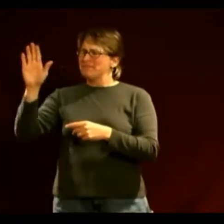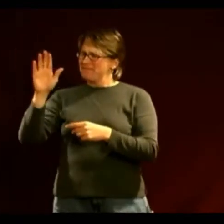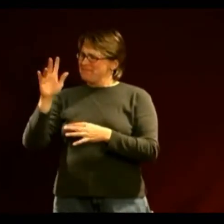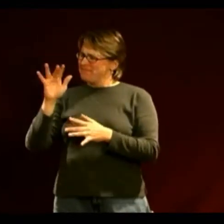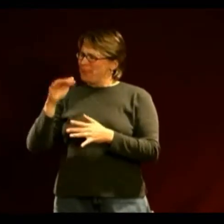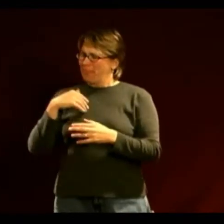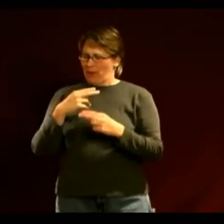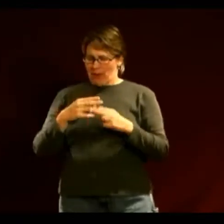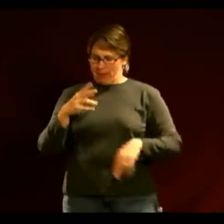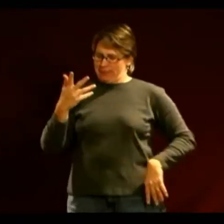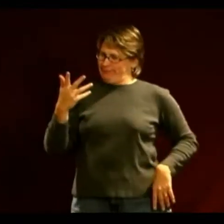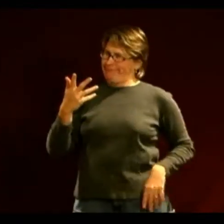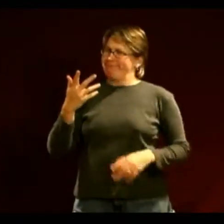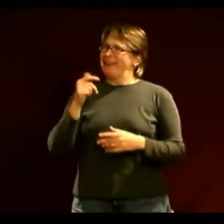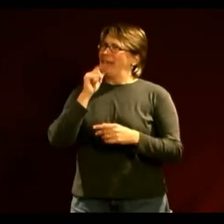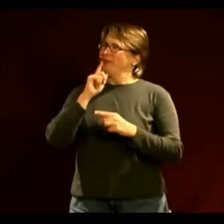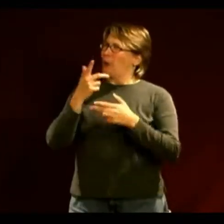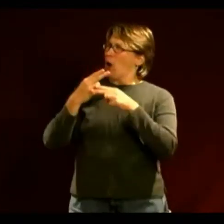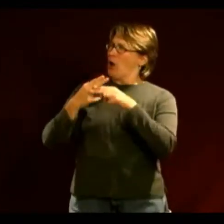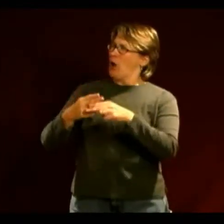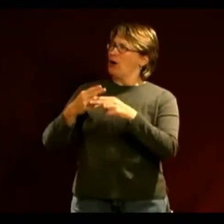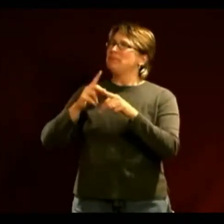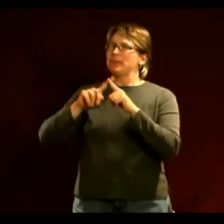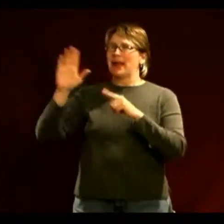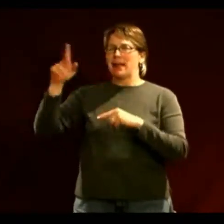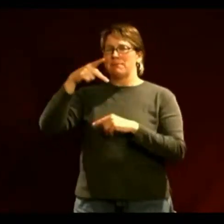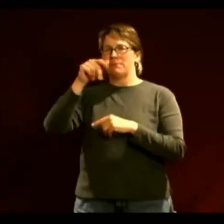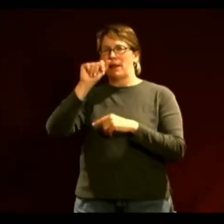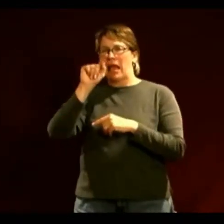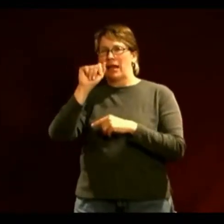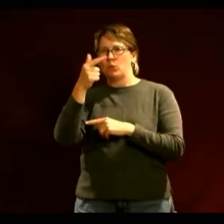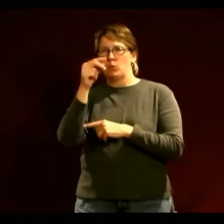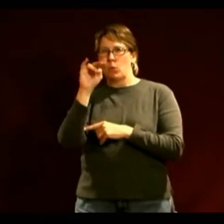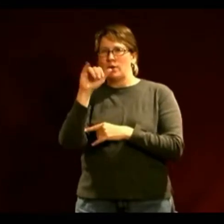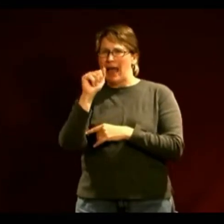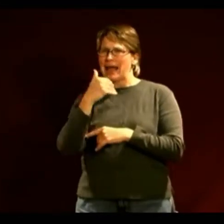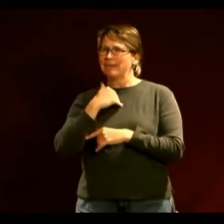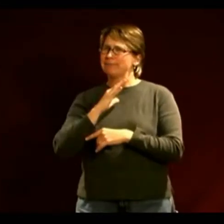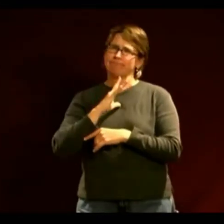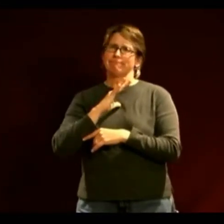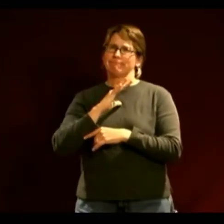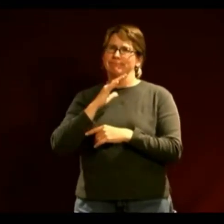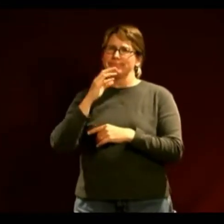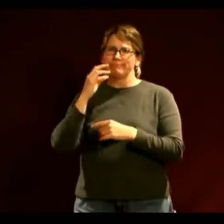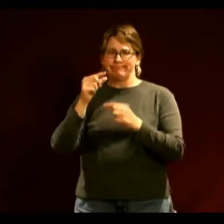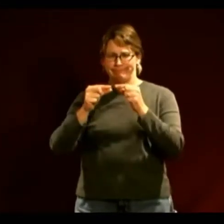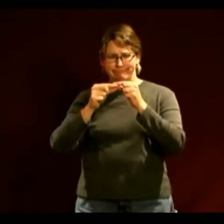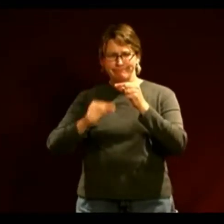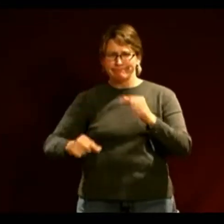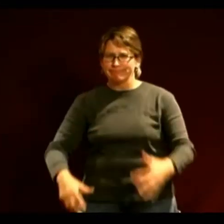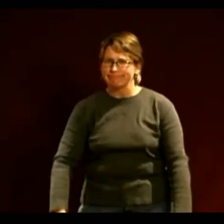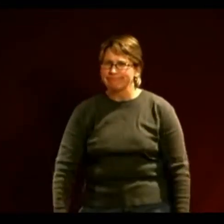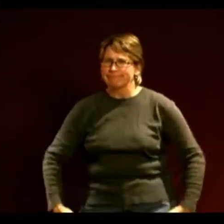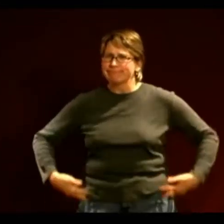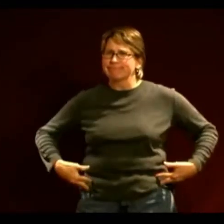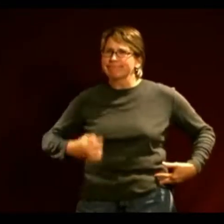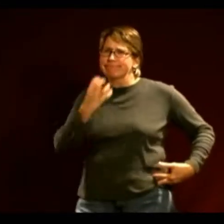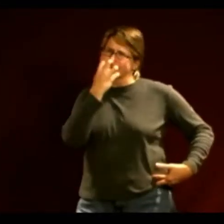dry. Materials such as wool or nylon are better suited for the camping trip. And I think the name of a